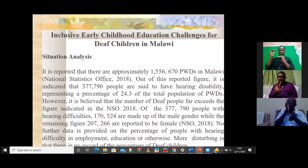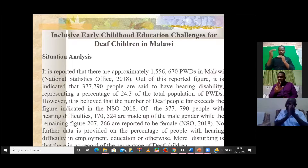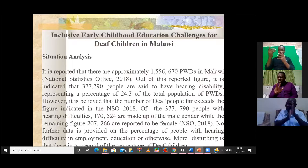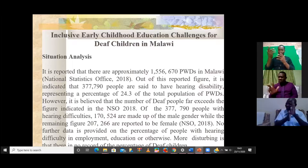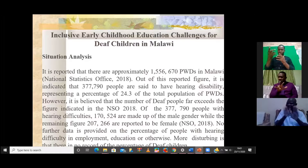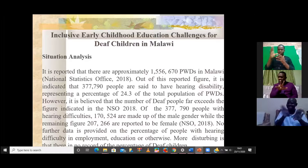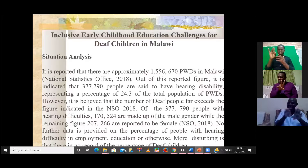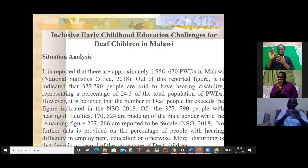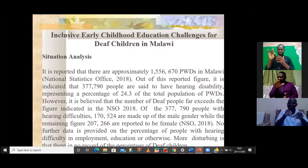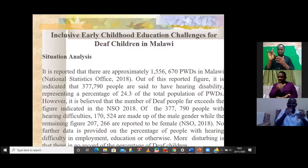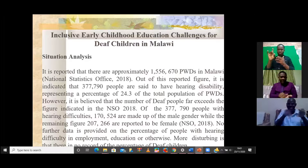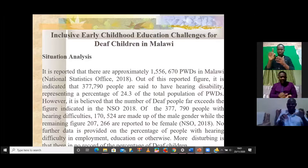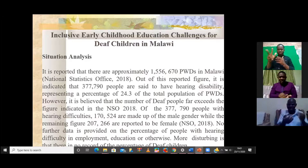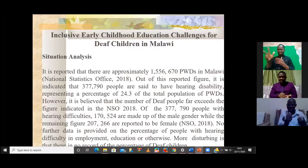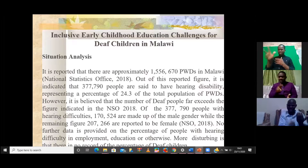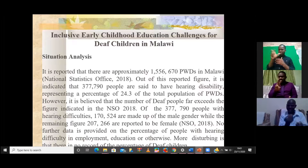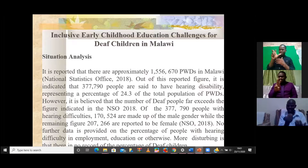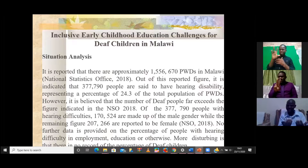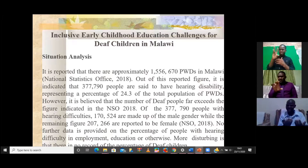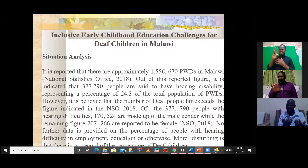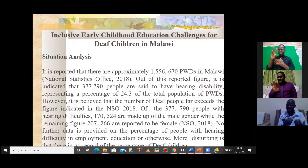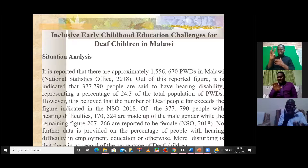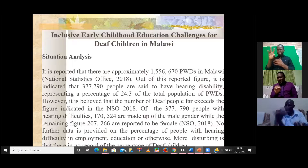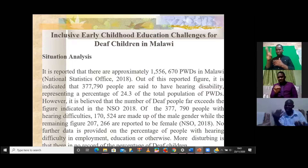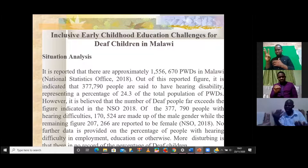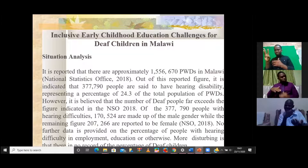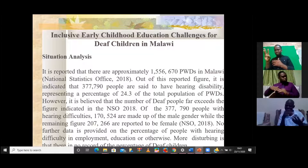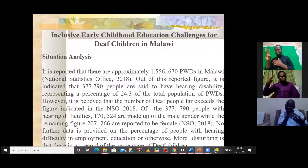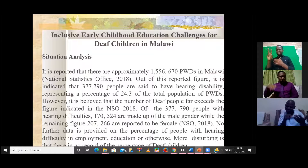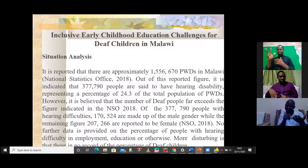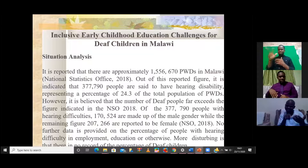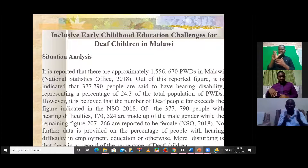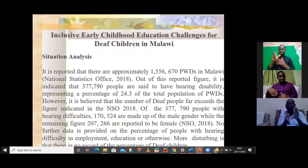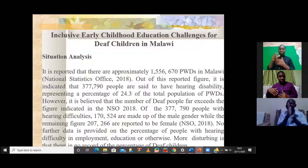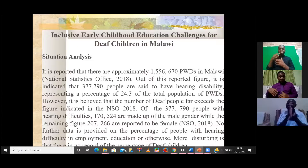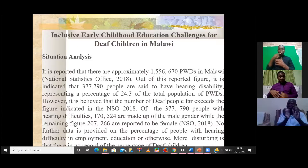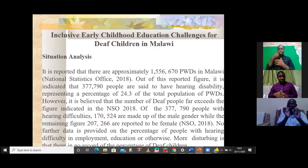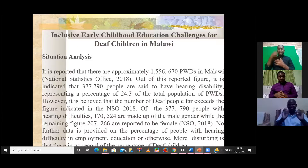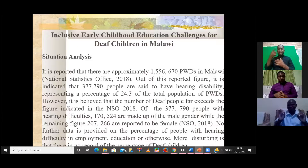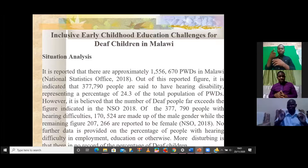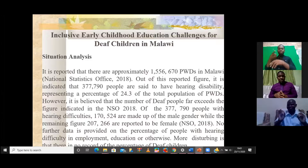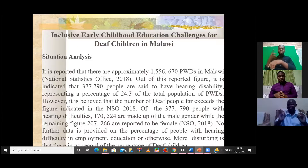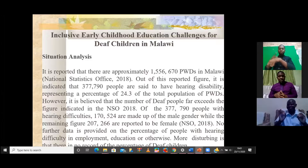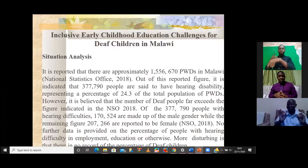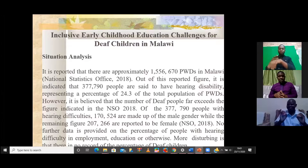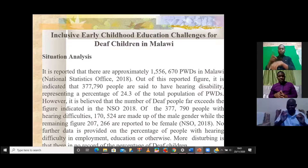Of the 377, 790 people with hearing difficulties, 170,